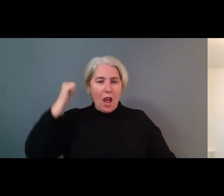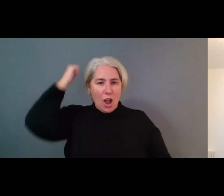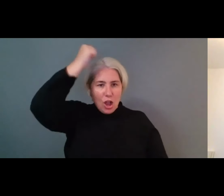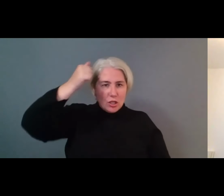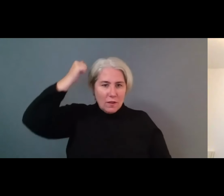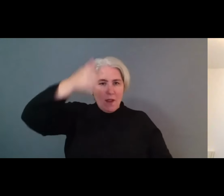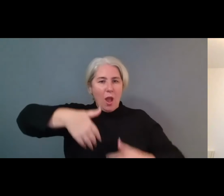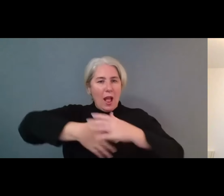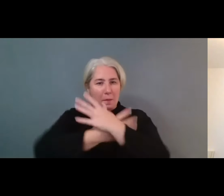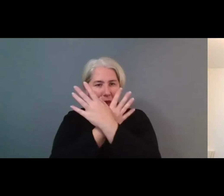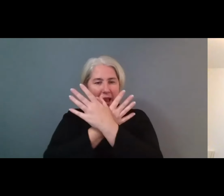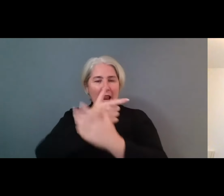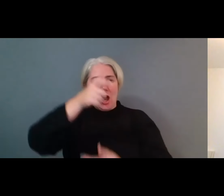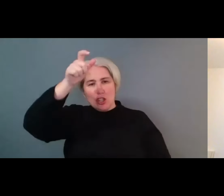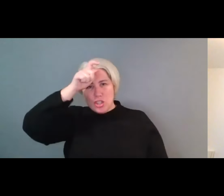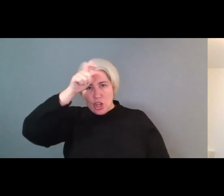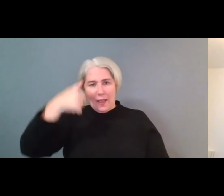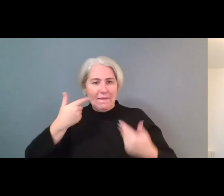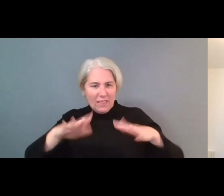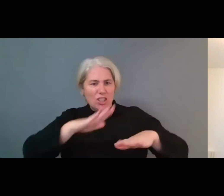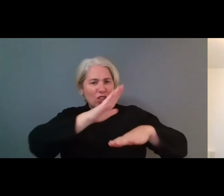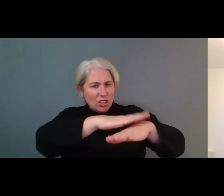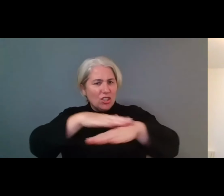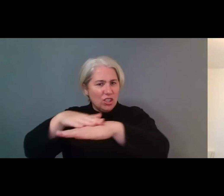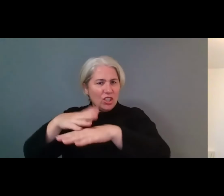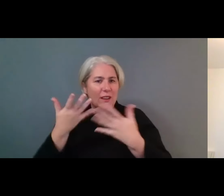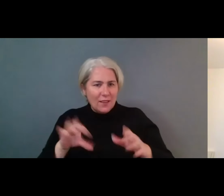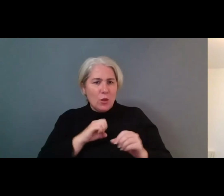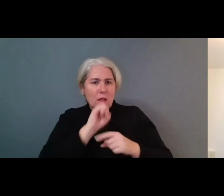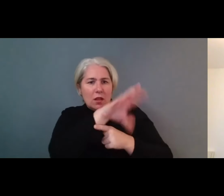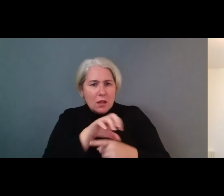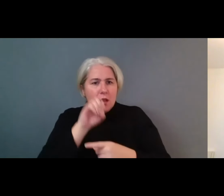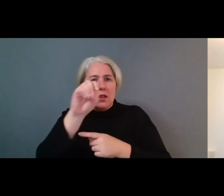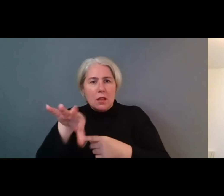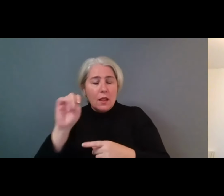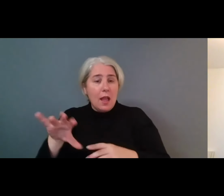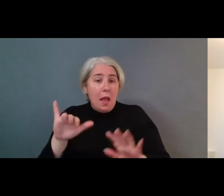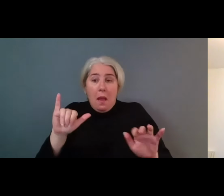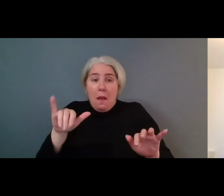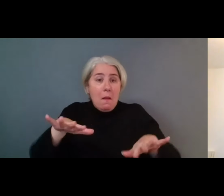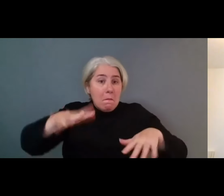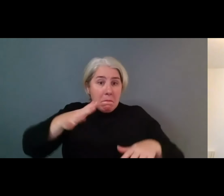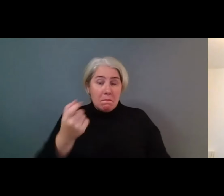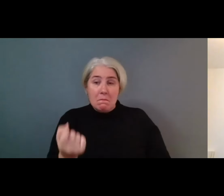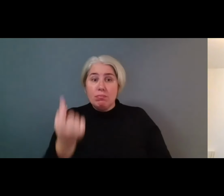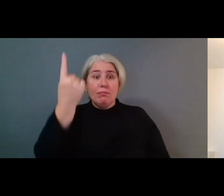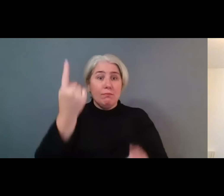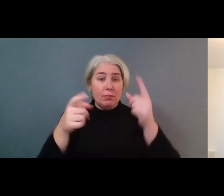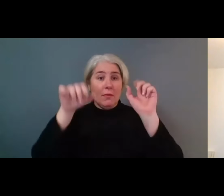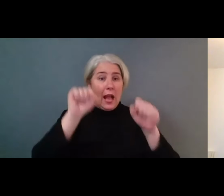Albania, Turkey. So you can really identify different opportunities and different modalities